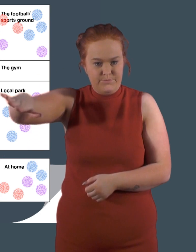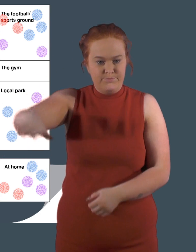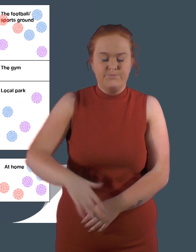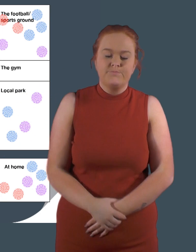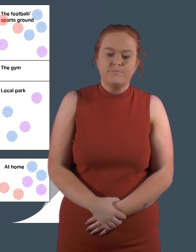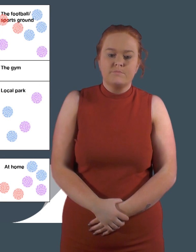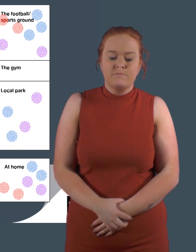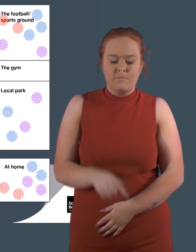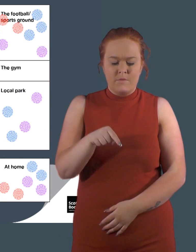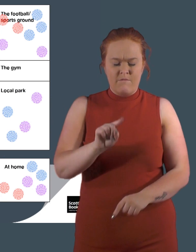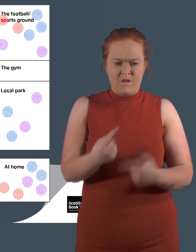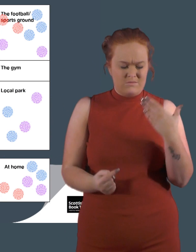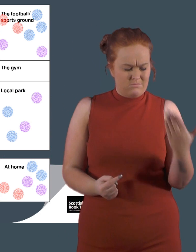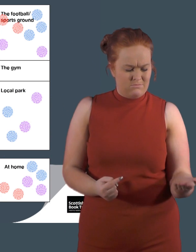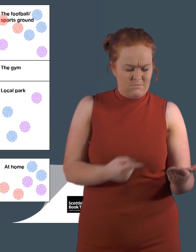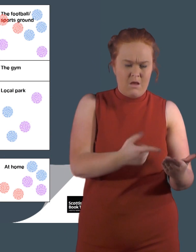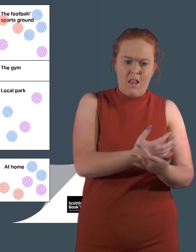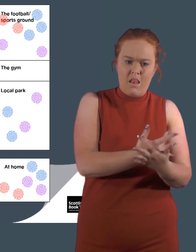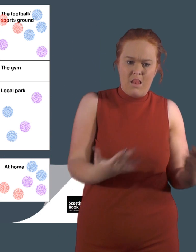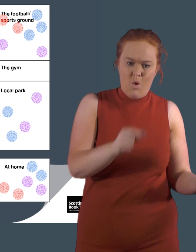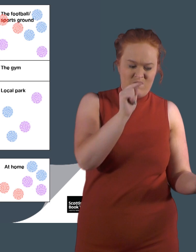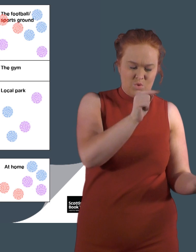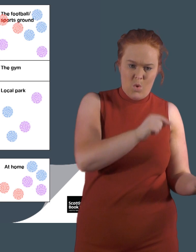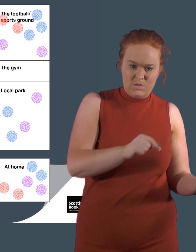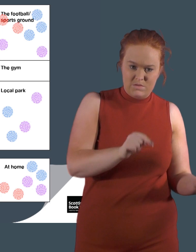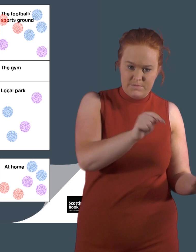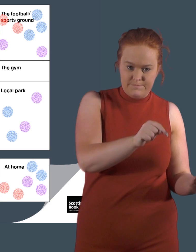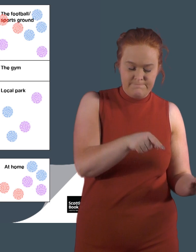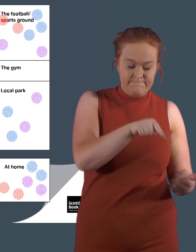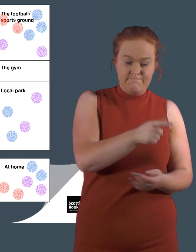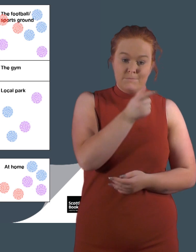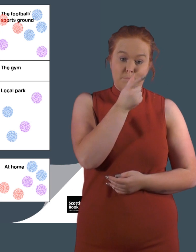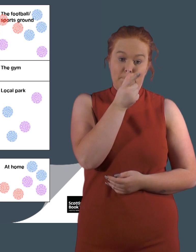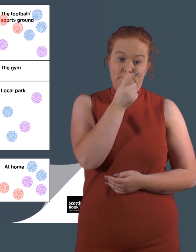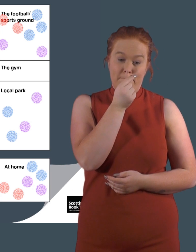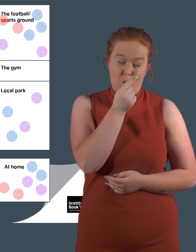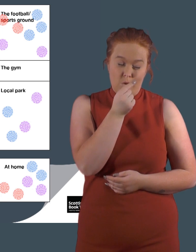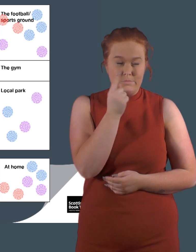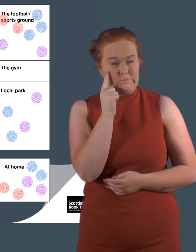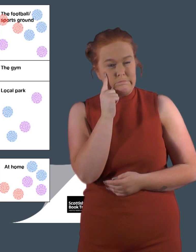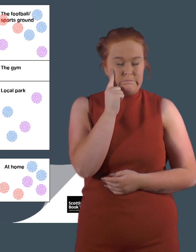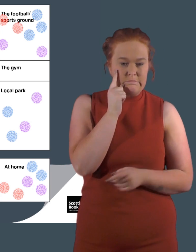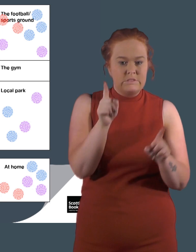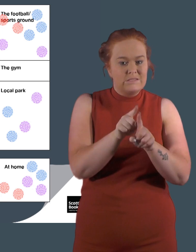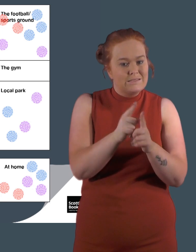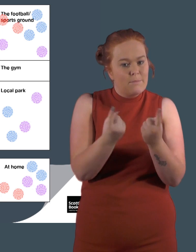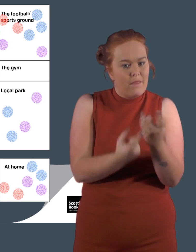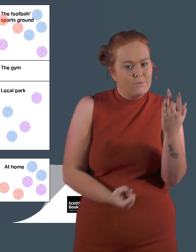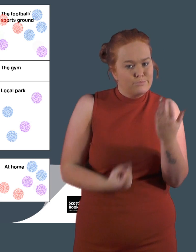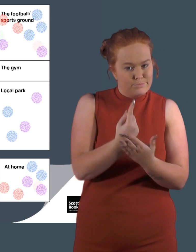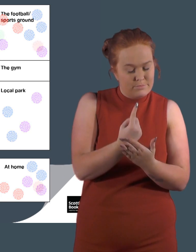for example the blue, without the red mark appearing next to it. So there was some disagreement between the learners.